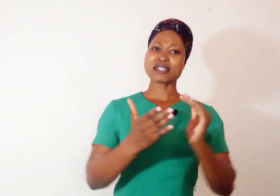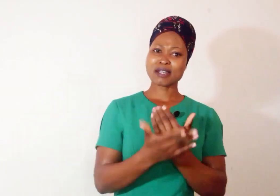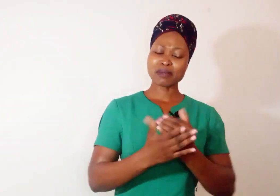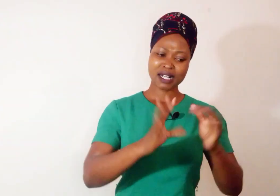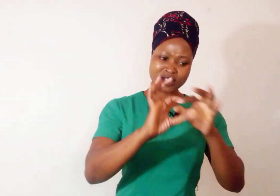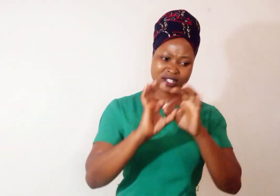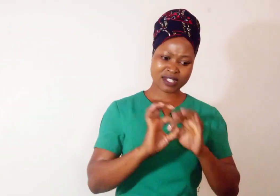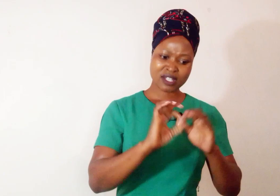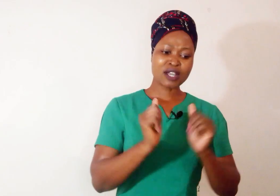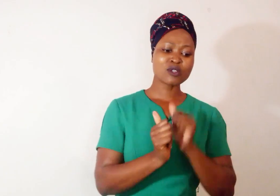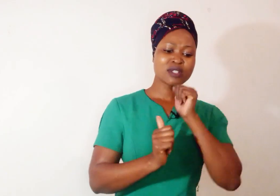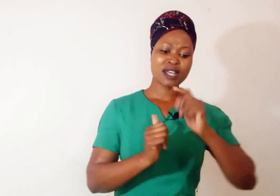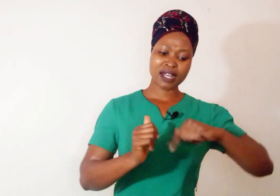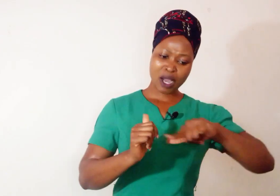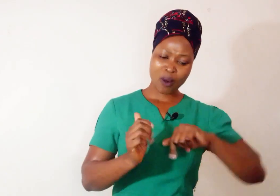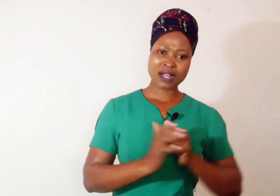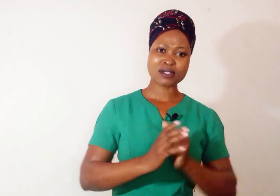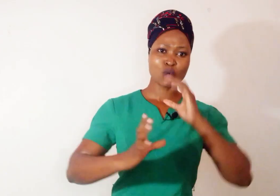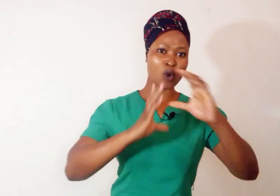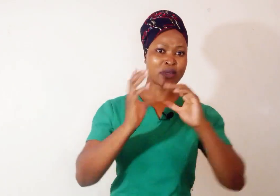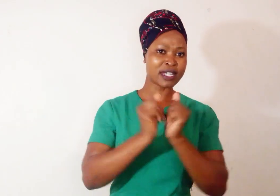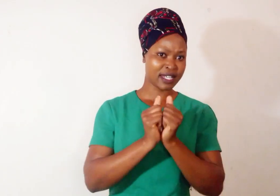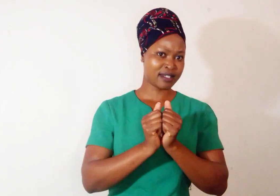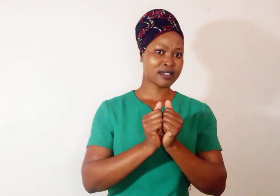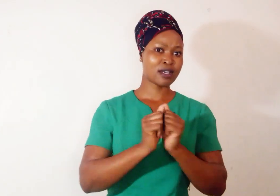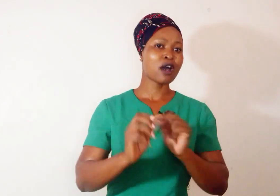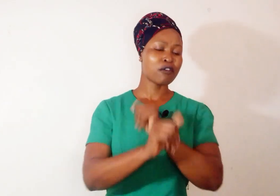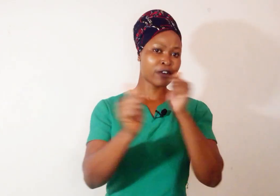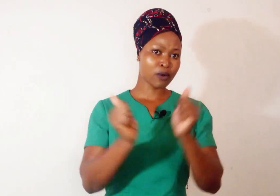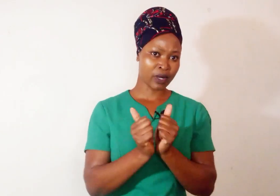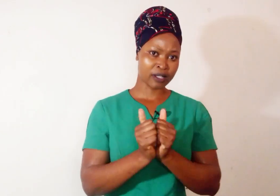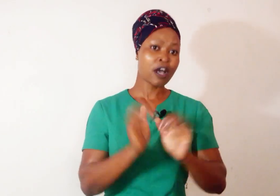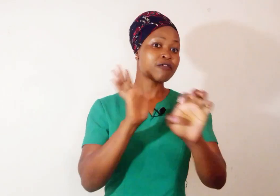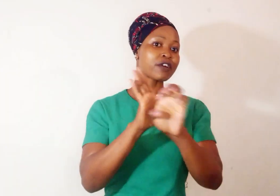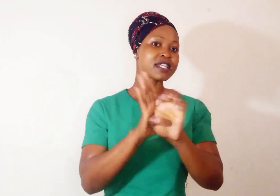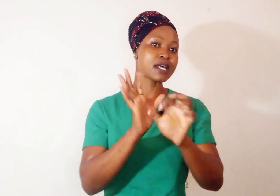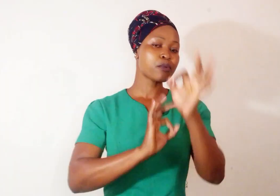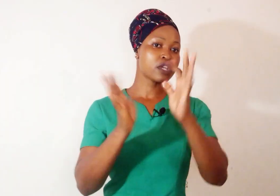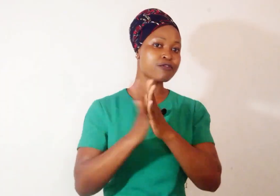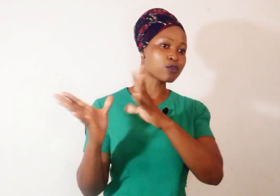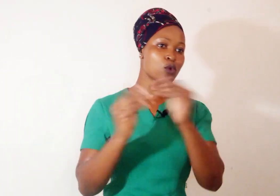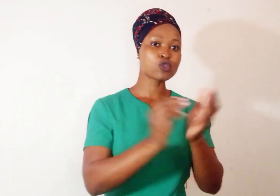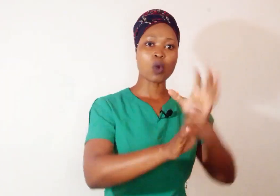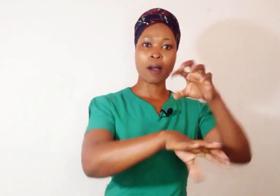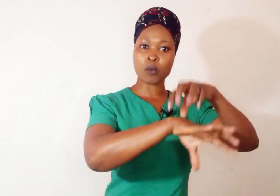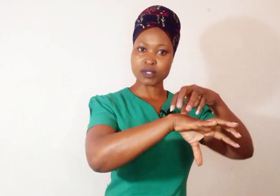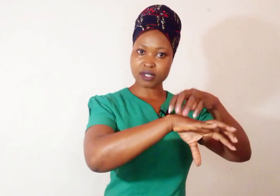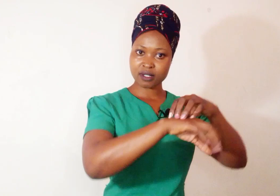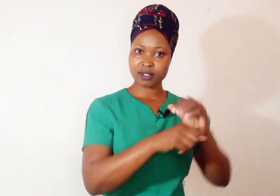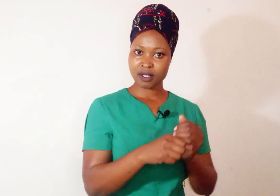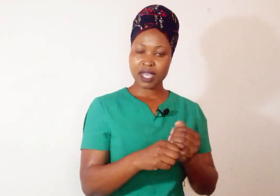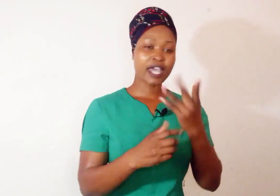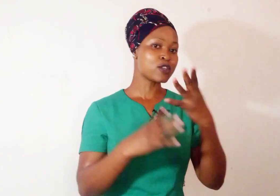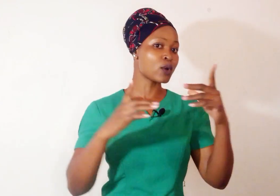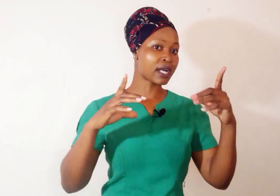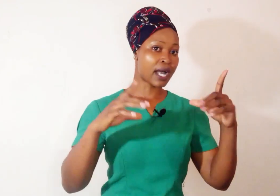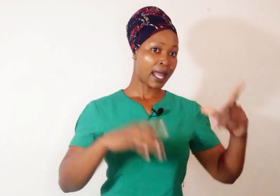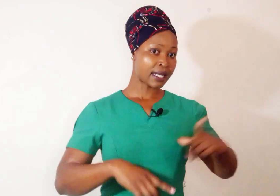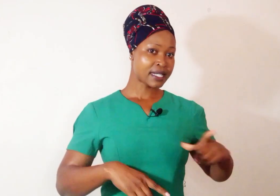Some cultures don't allow us to communicate very well. For example, if you go to a mosque and you are a lady